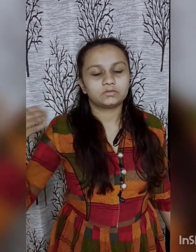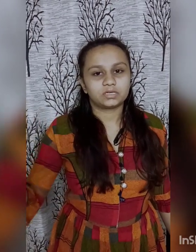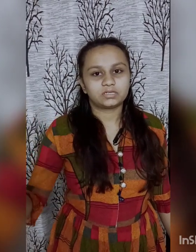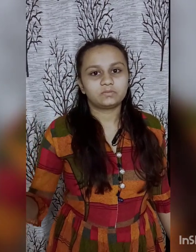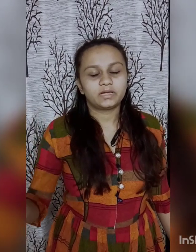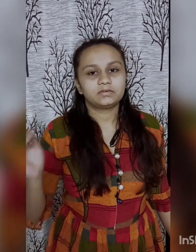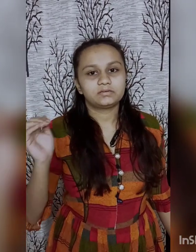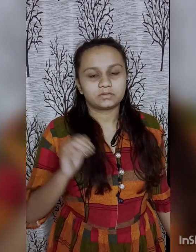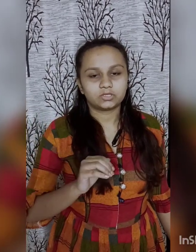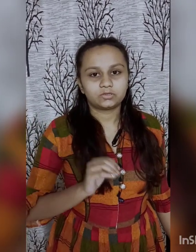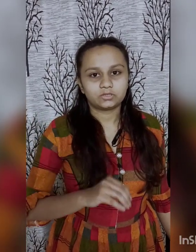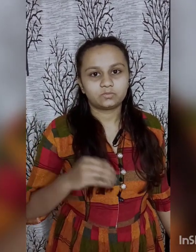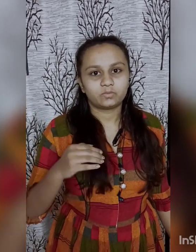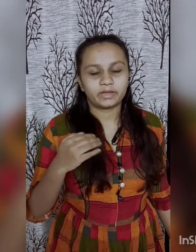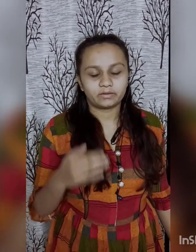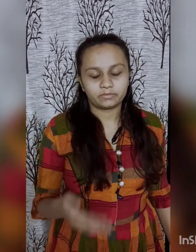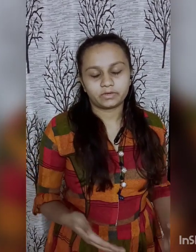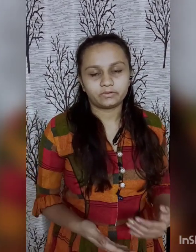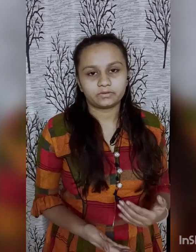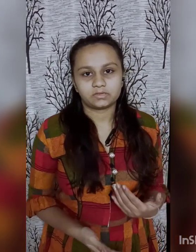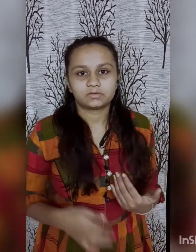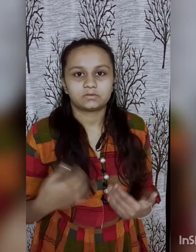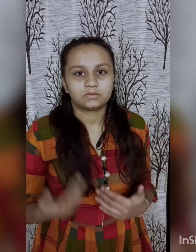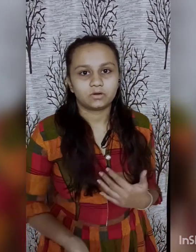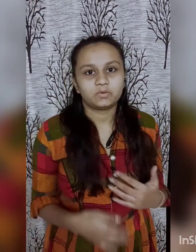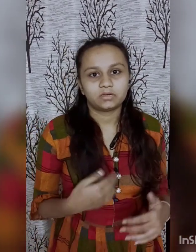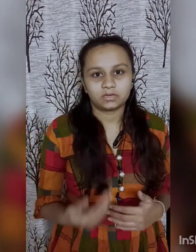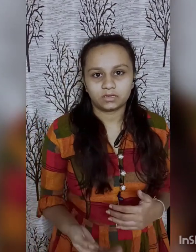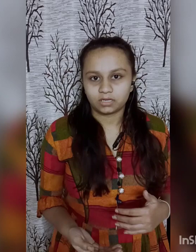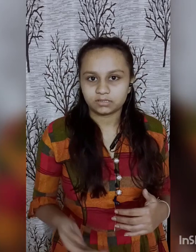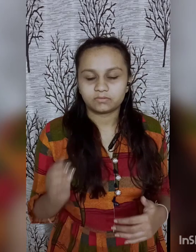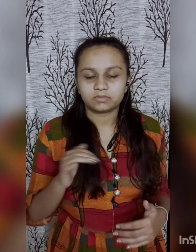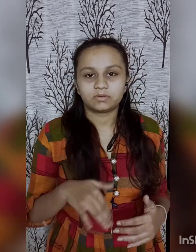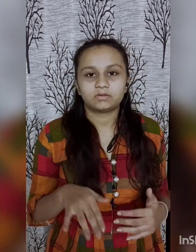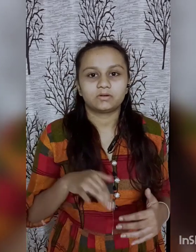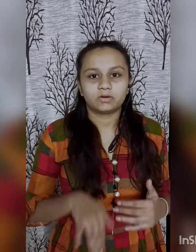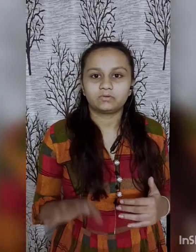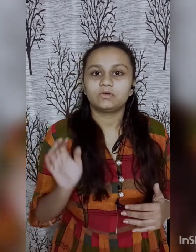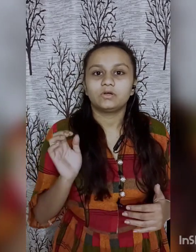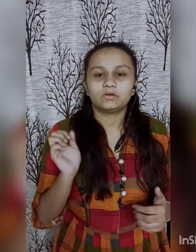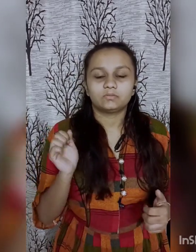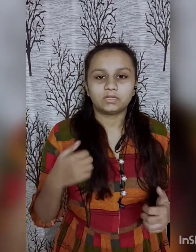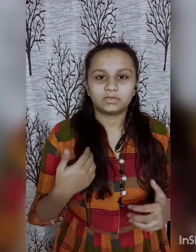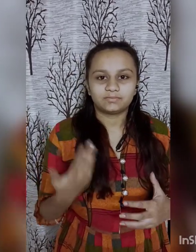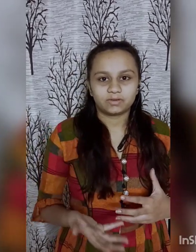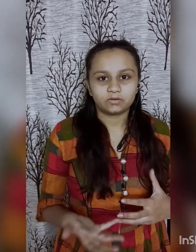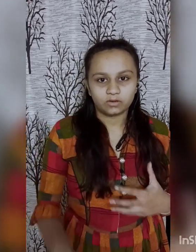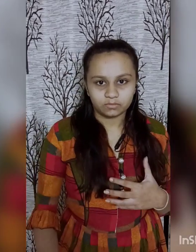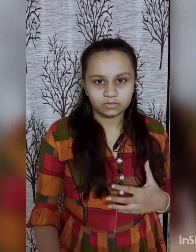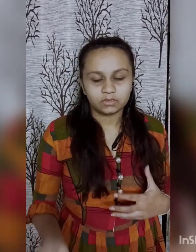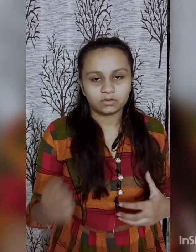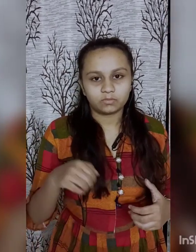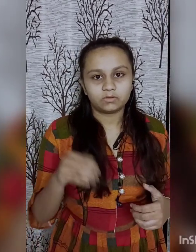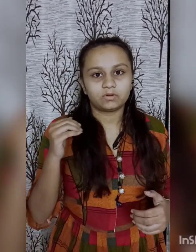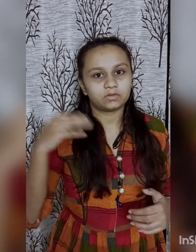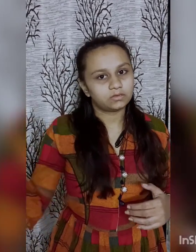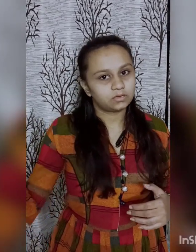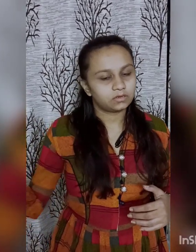bank can regulate the volume of currency in the economy as and when required. But in the modern times, apart from legal lender